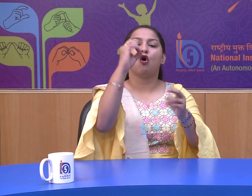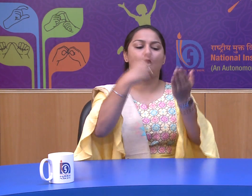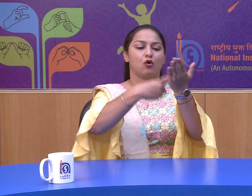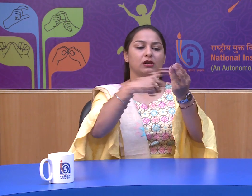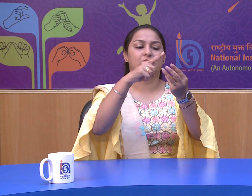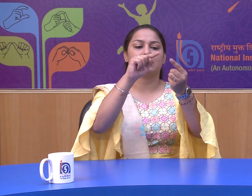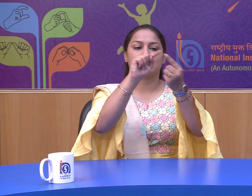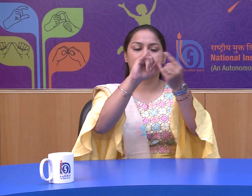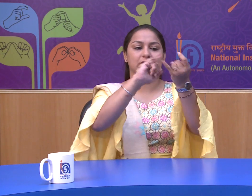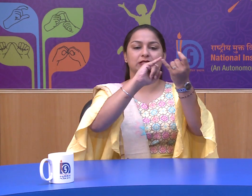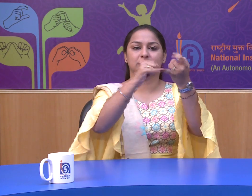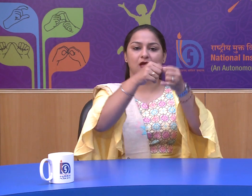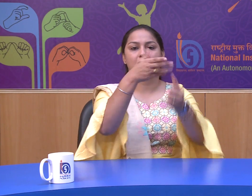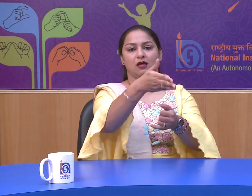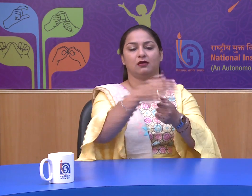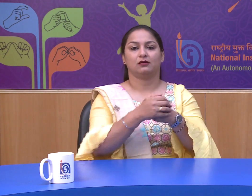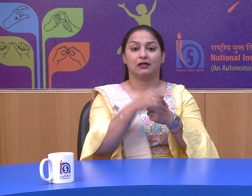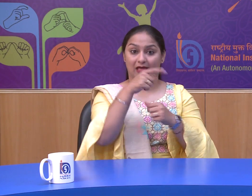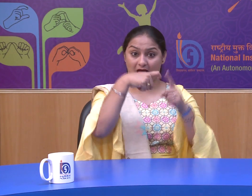During this Kalinga War,